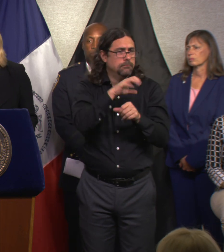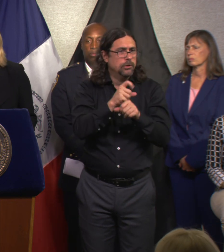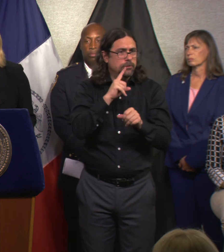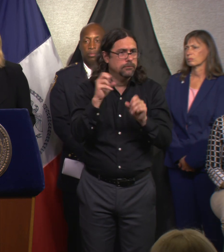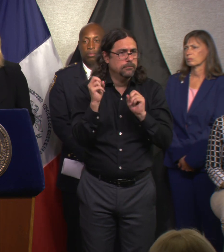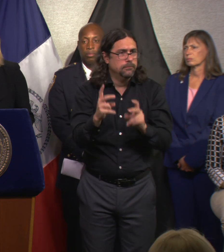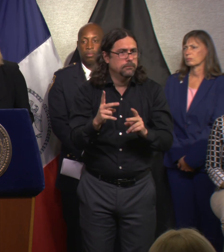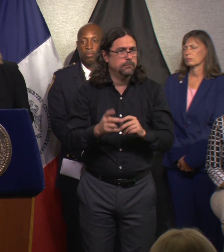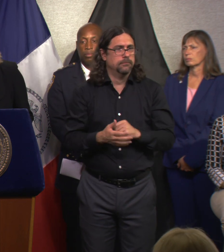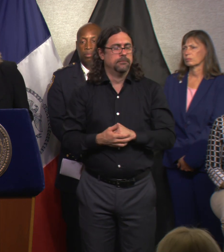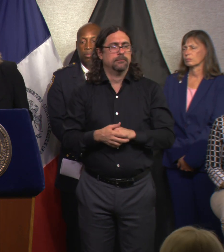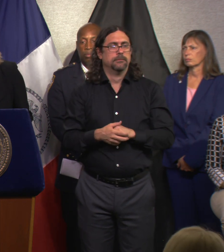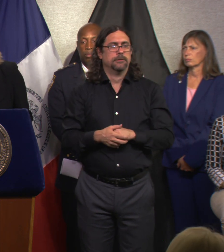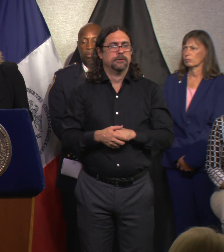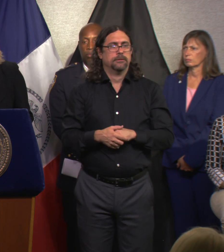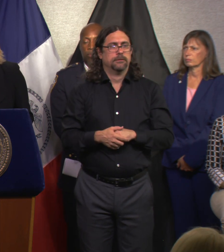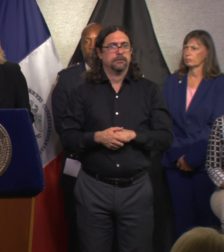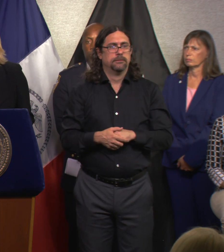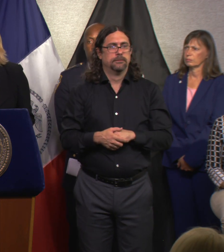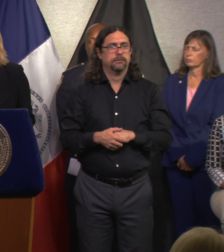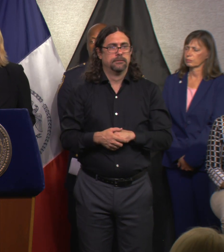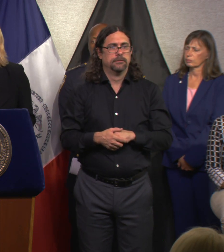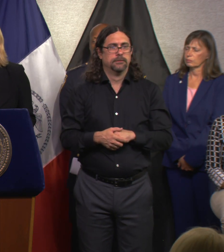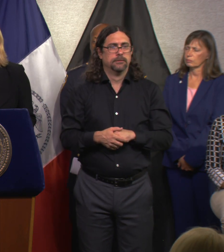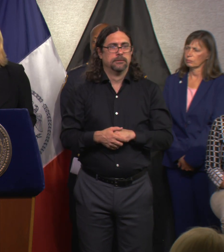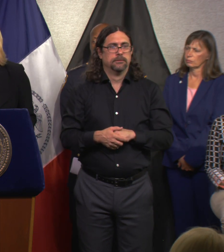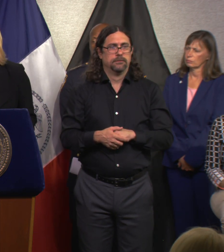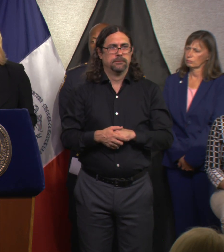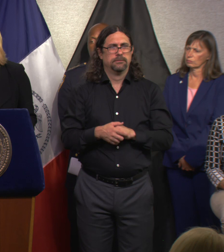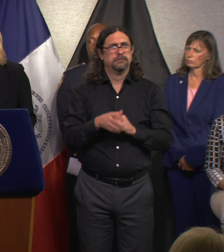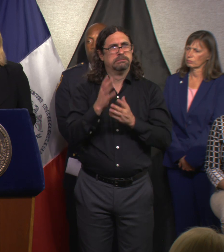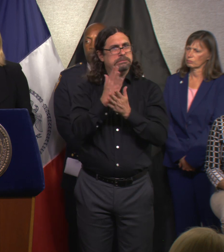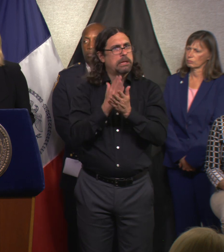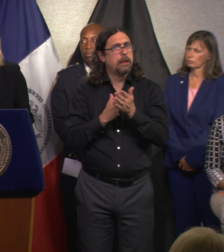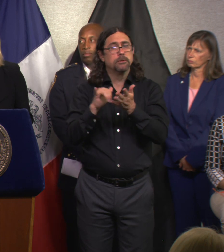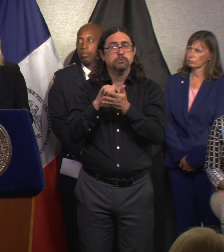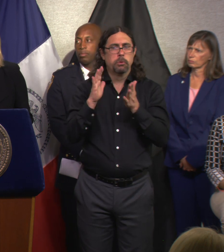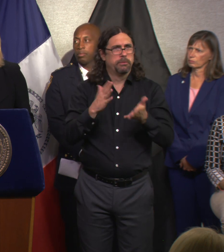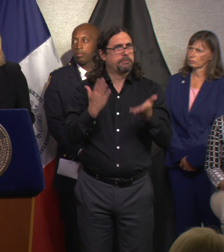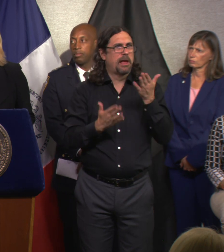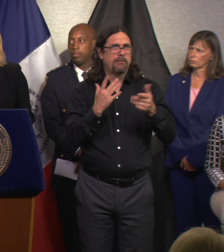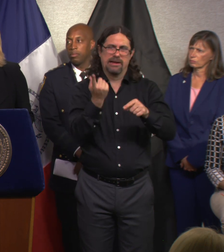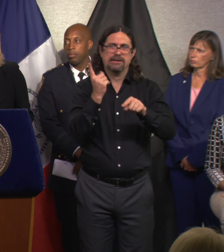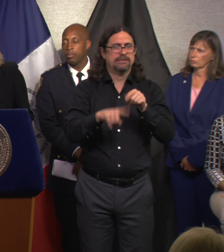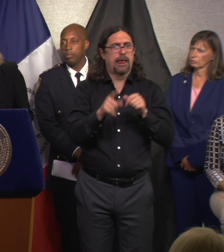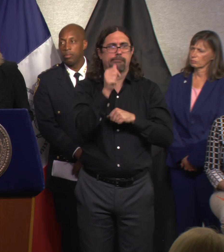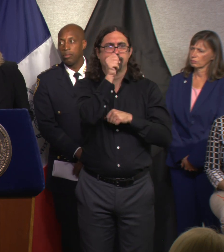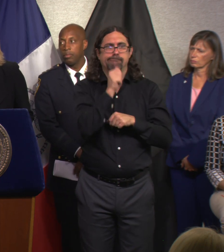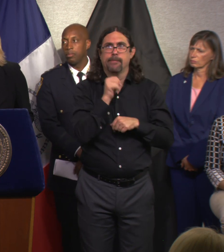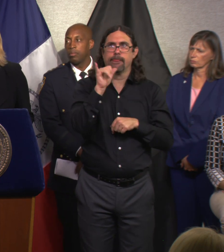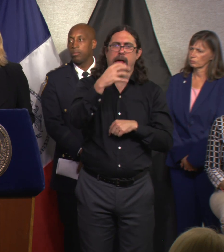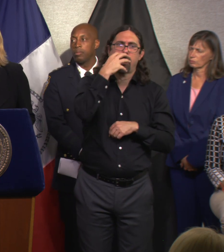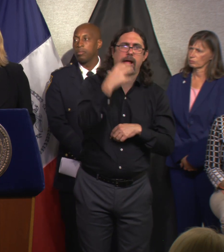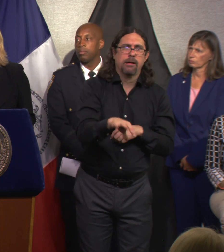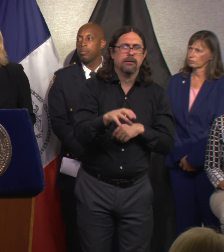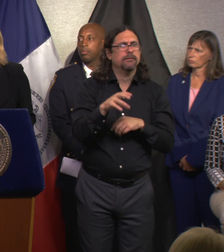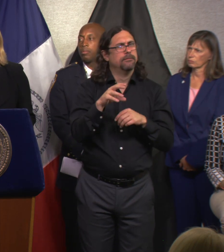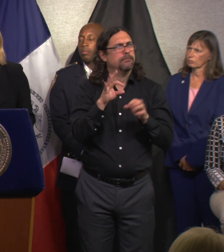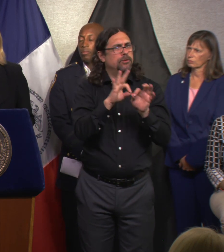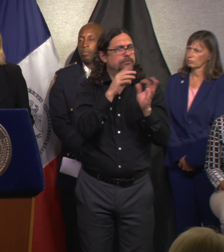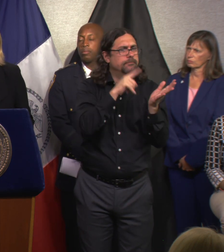than others, and we want to make sure that we're taking care of our friends, our neighbors, and our family, especially those that have chronic